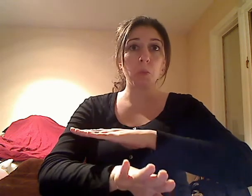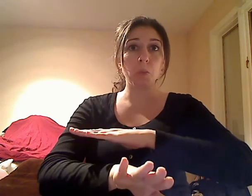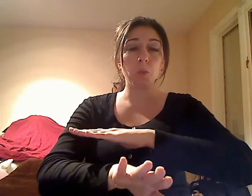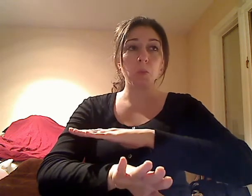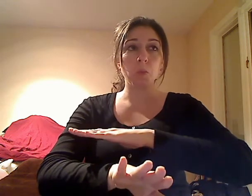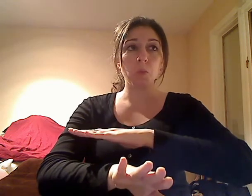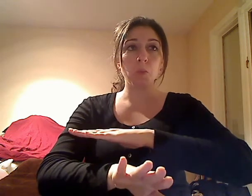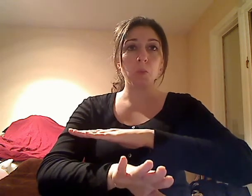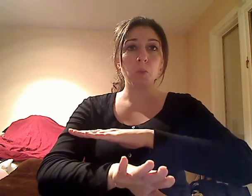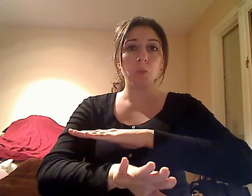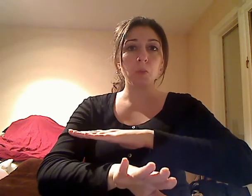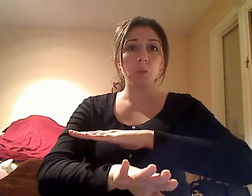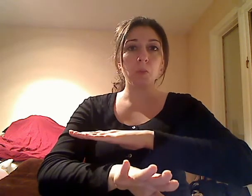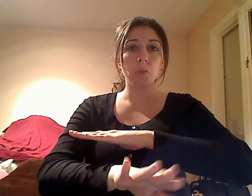Well, how would you spell birth?